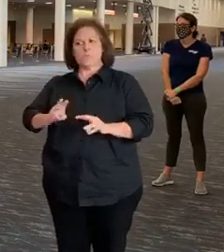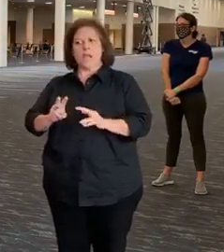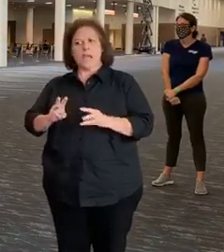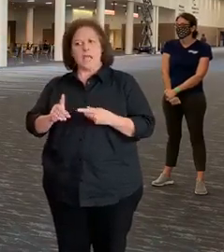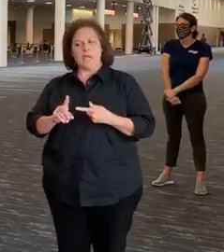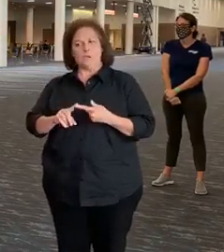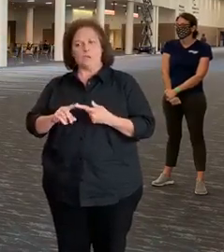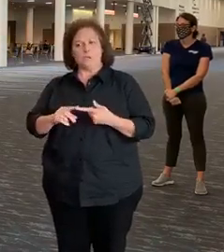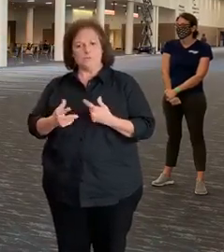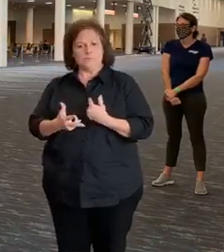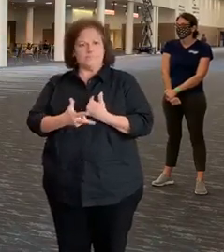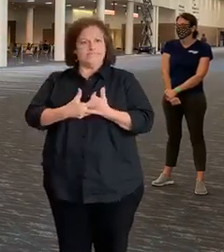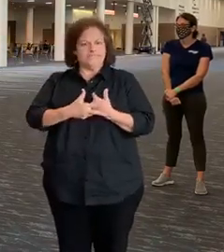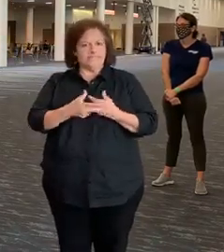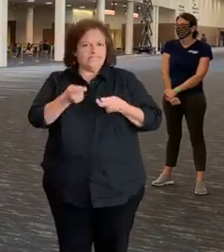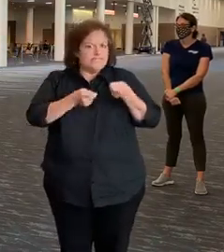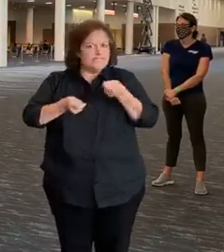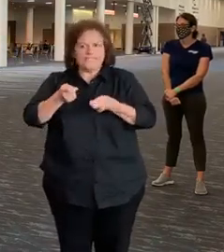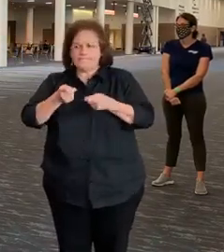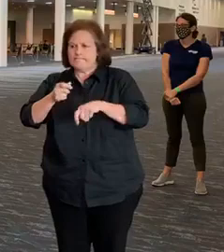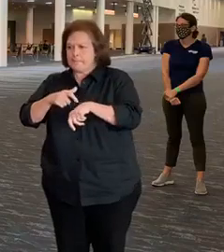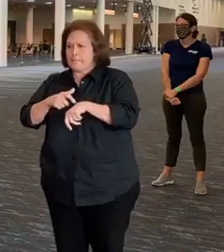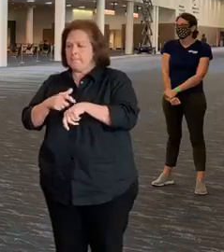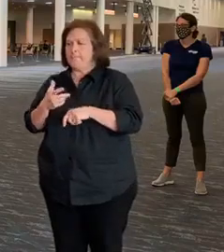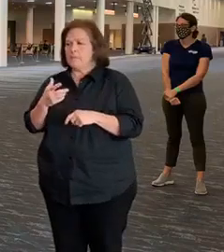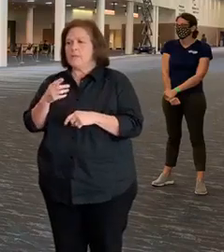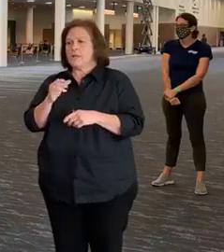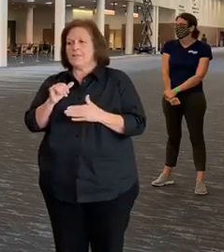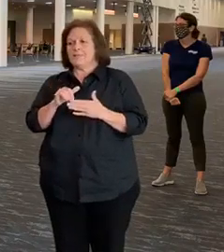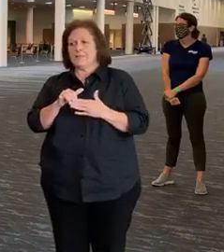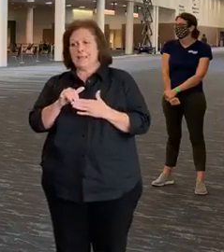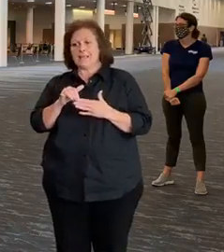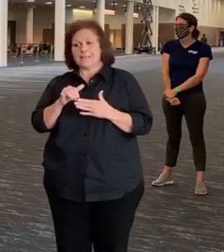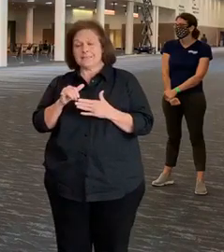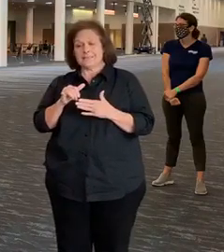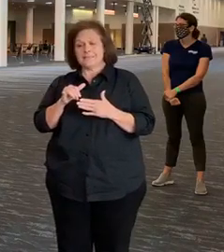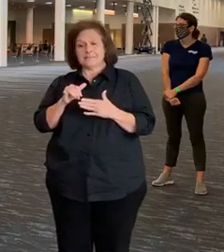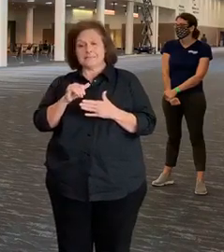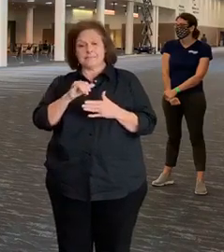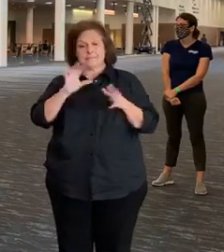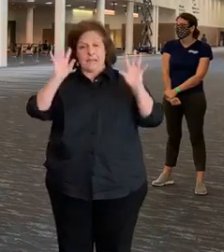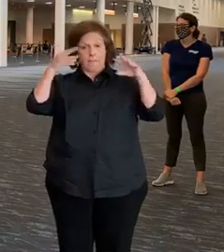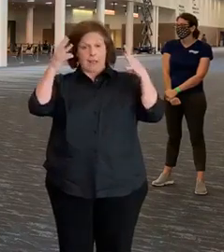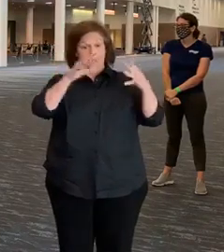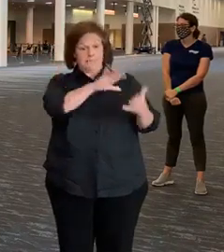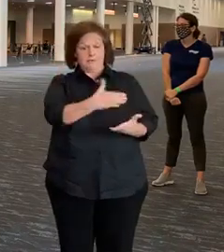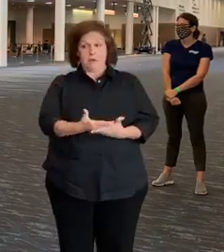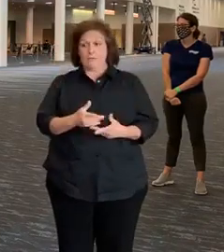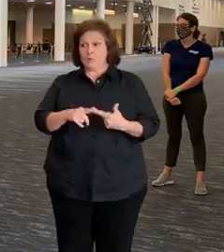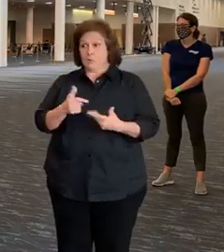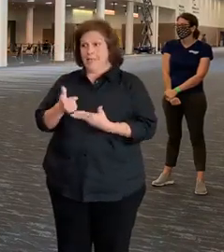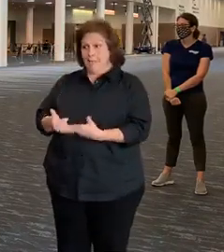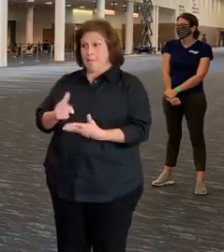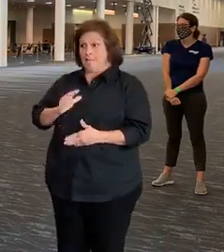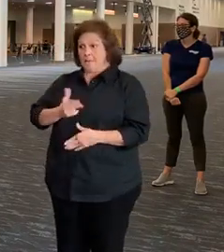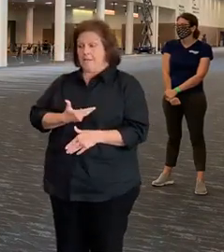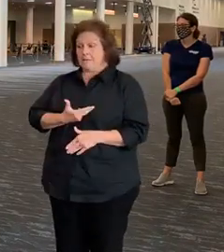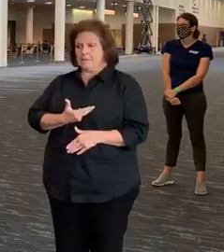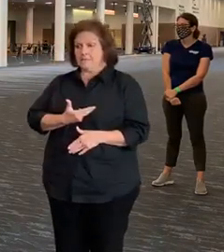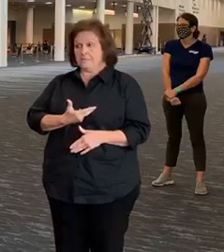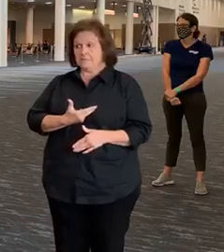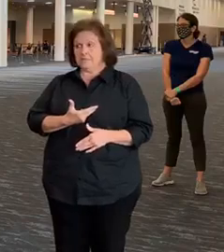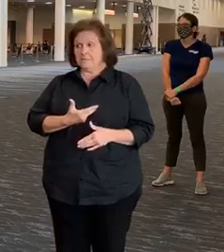which obviously are finite. So that ability to have those extra ambulances is crucial, especially when, like I'm